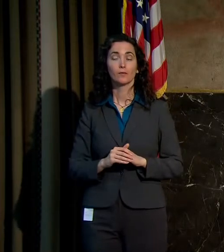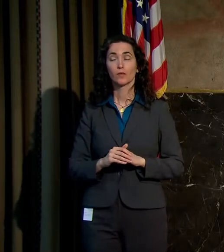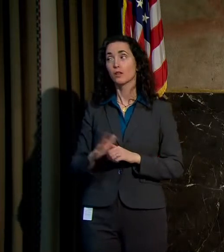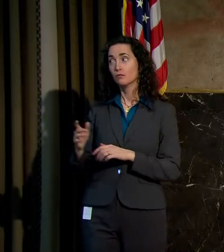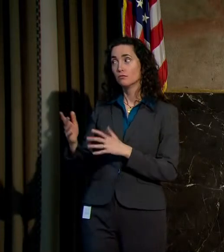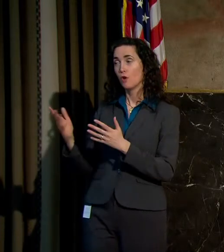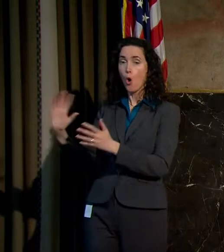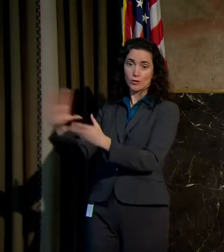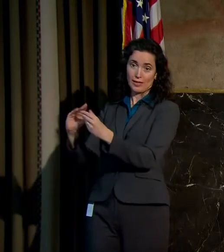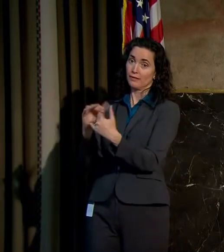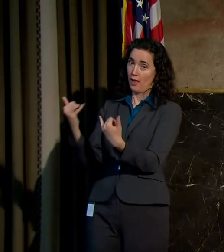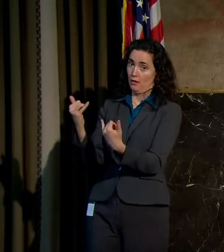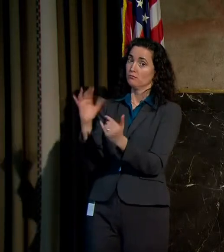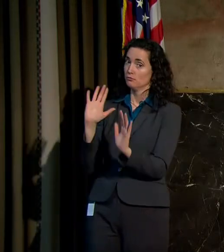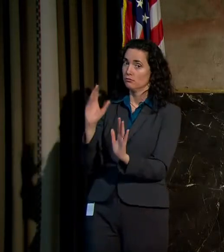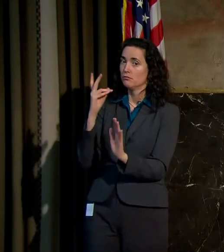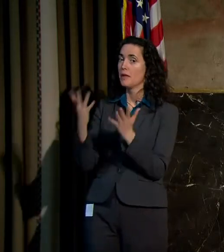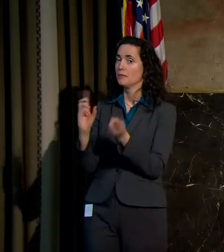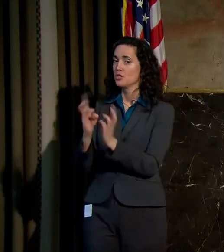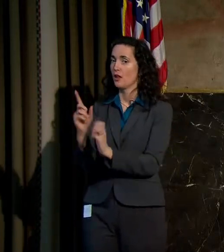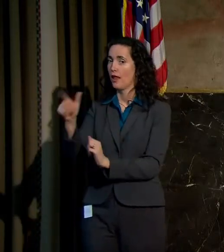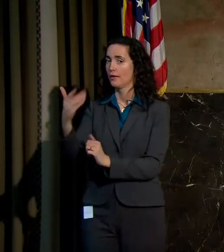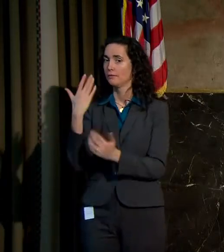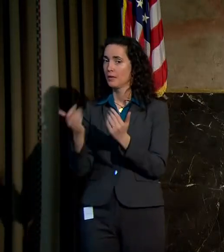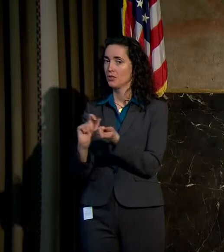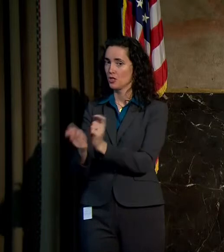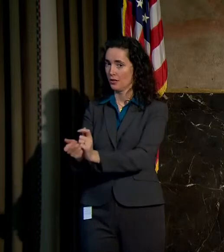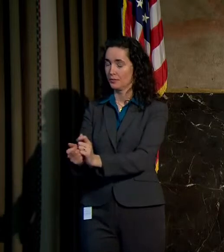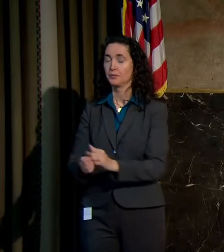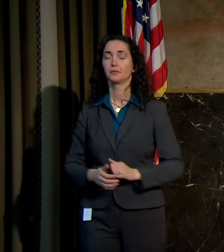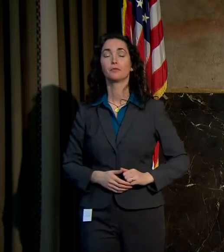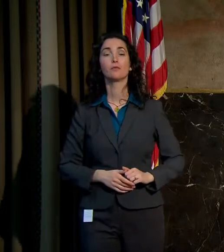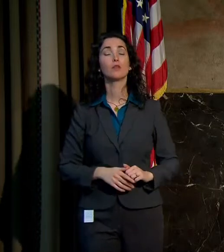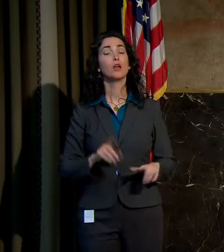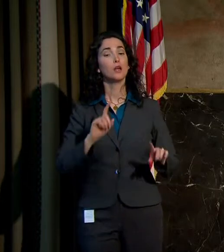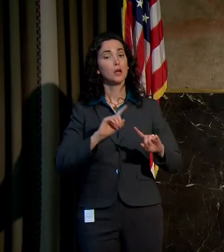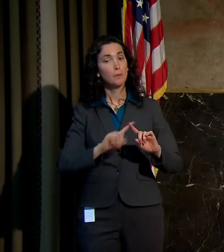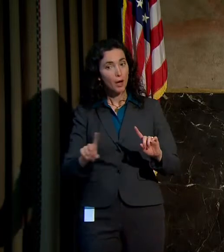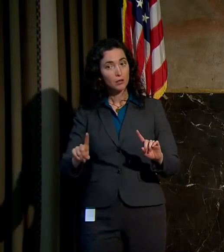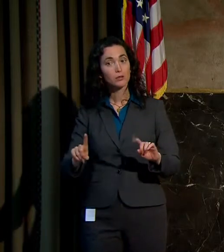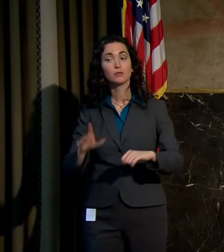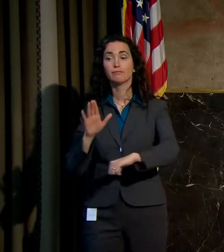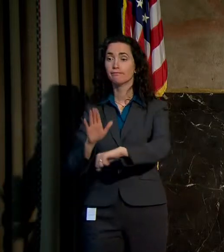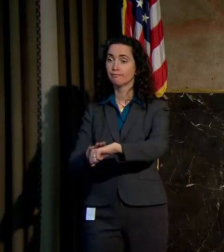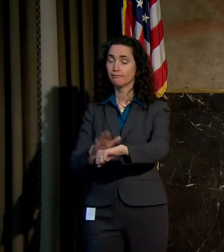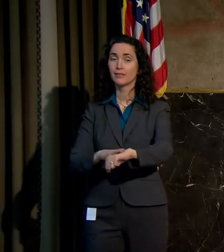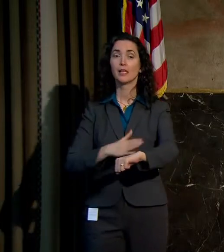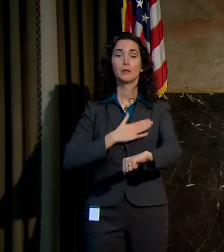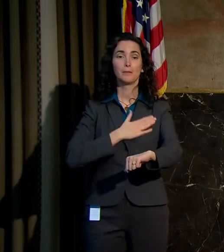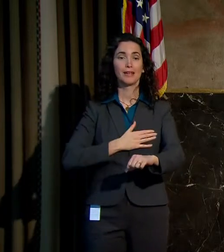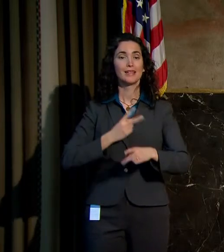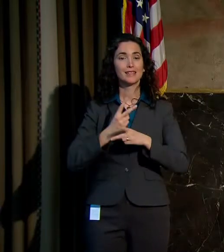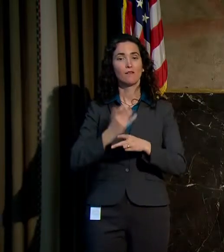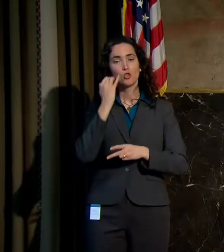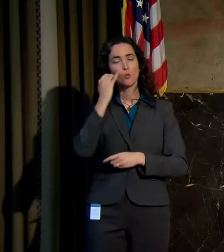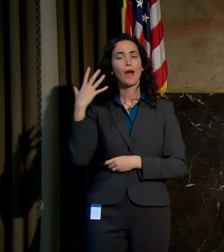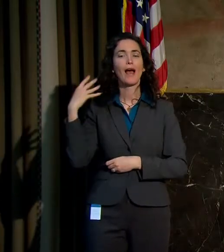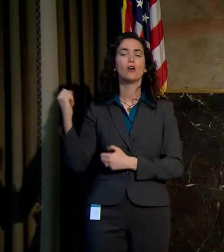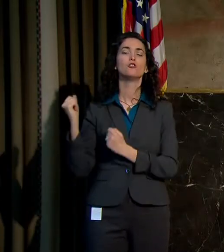as forecasted. Having said that, please be very, very careful when you're out and